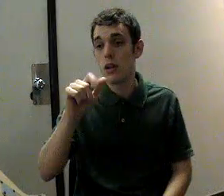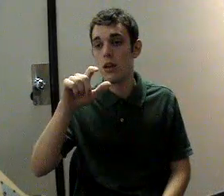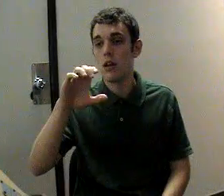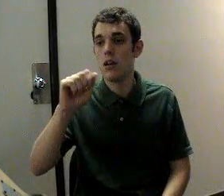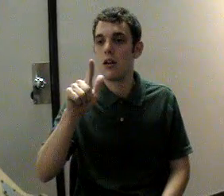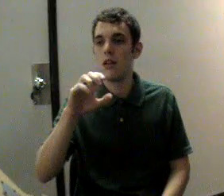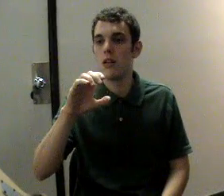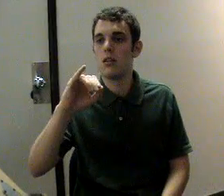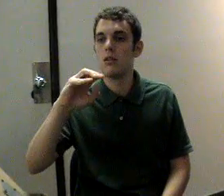sarcoplasm?